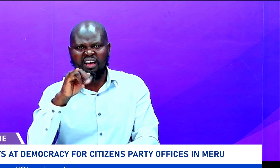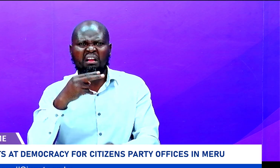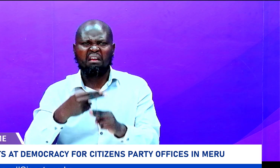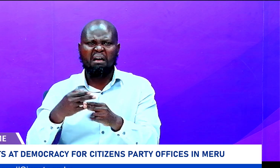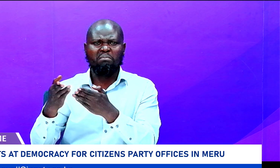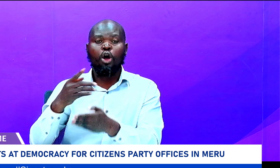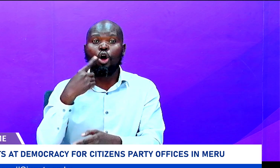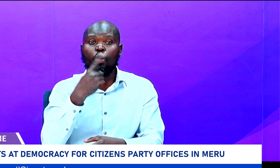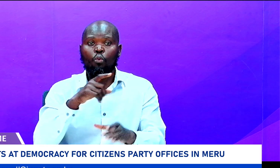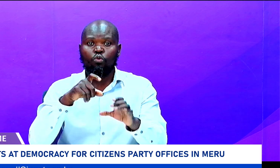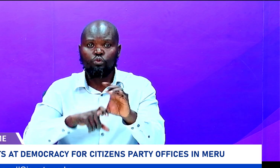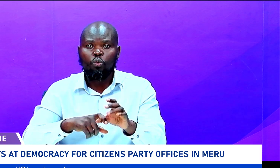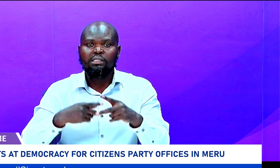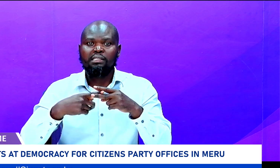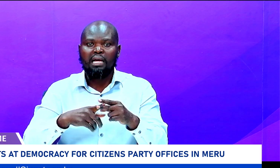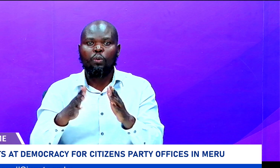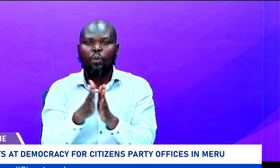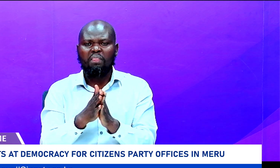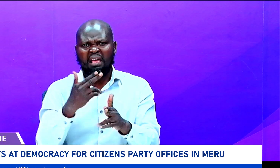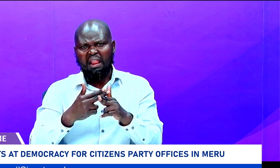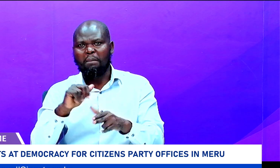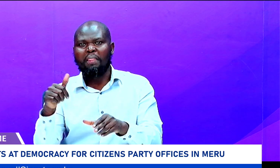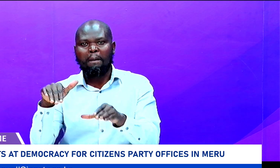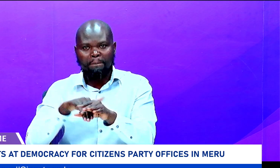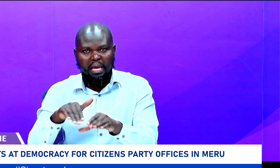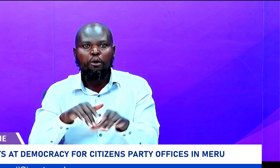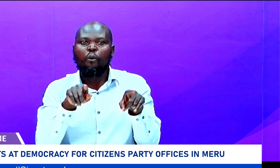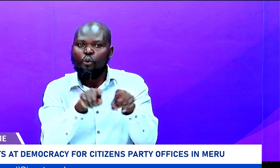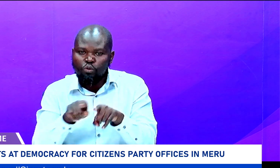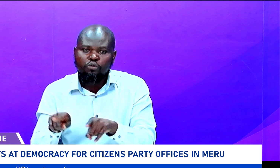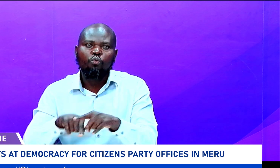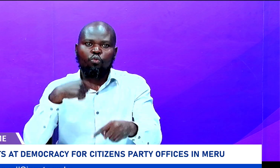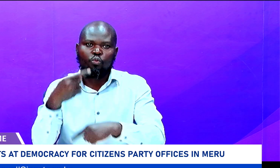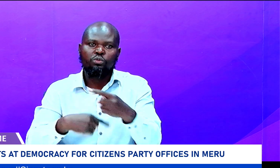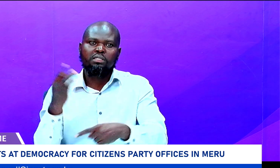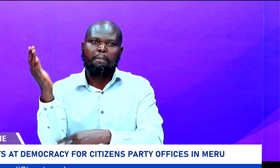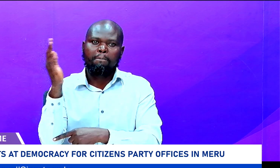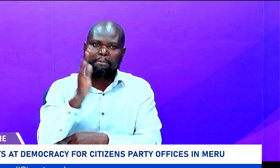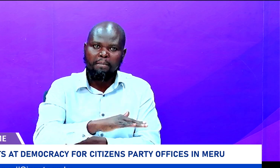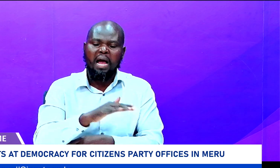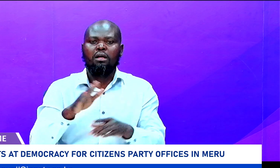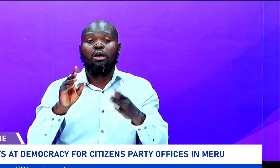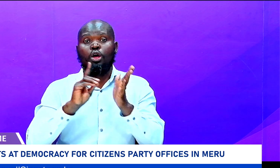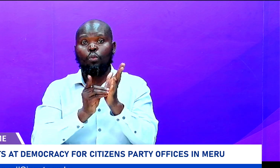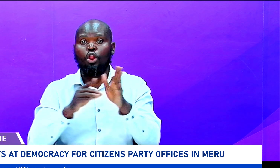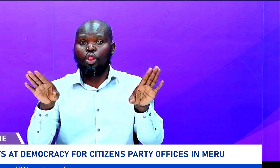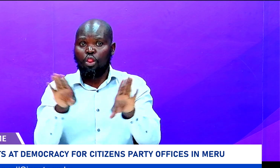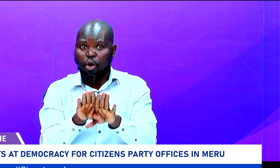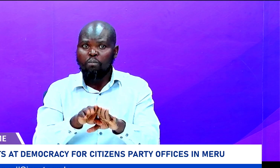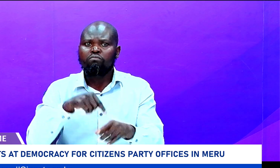chairman Timothy Githenji, who was replaced by James Mithika, in what members described as a backdoor arrangement. As